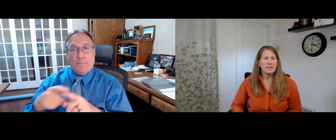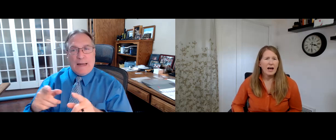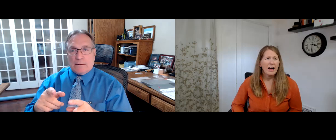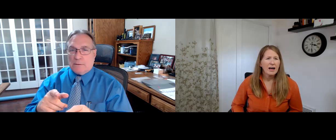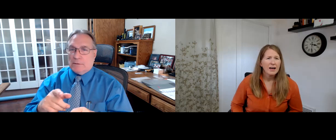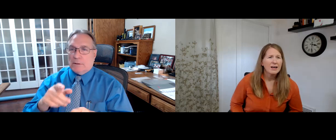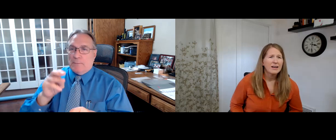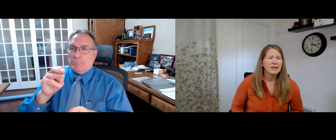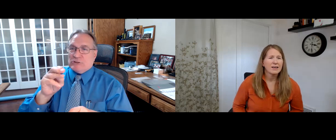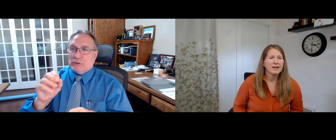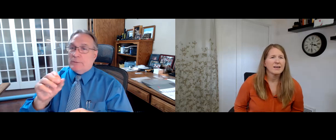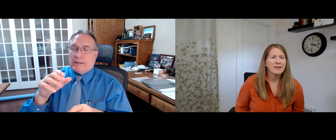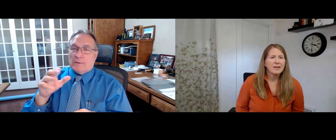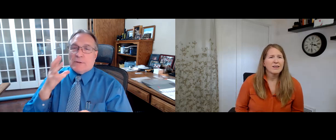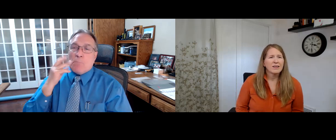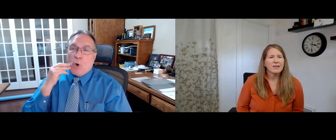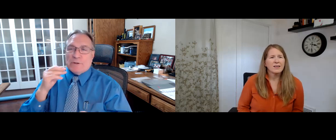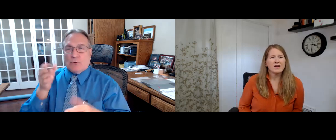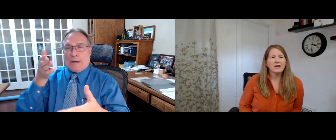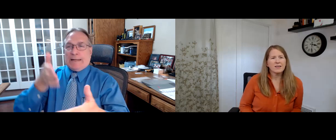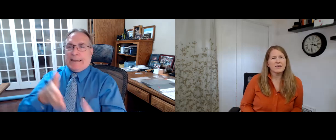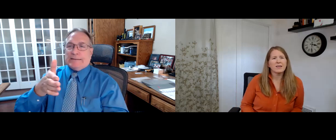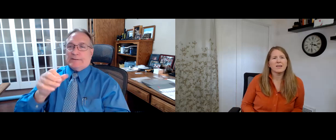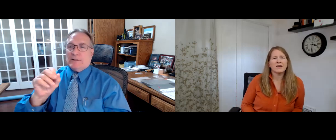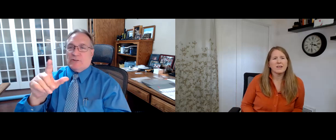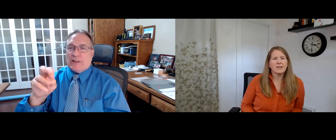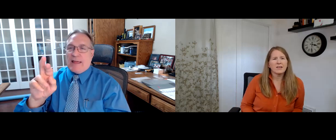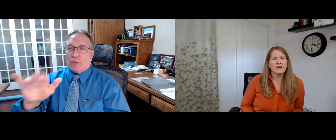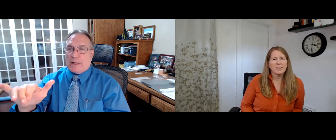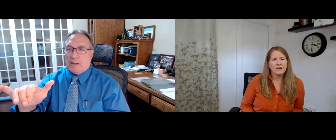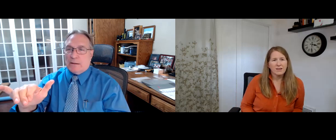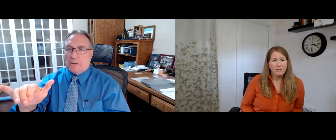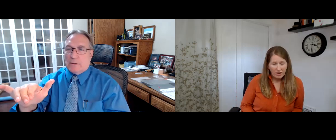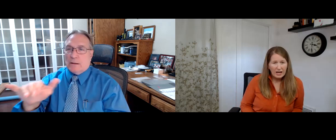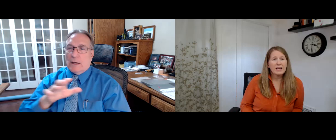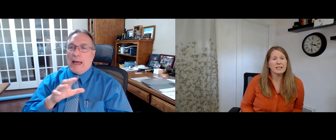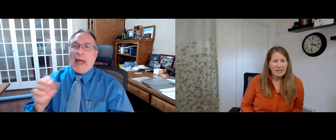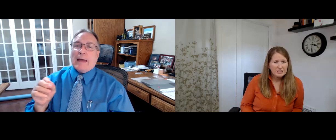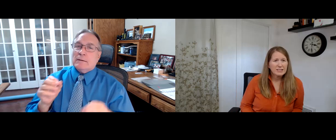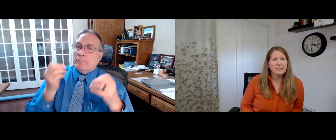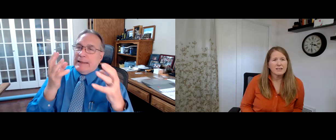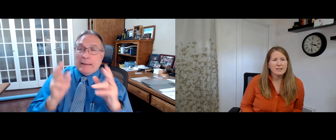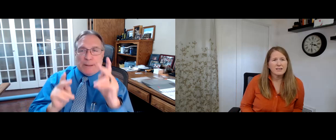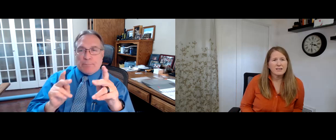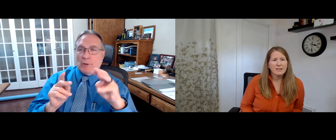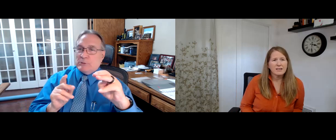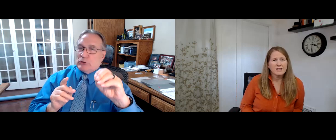but the Mormons were against slavery. And many people in